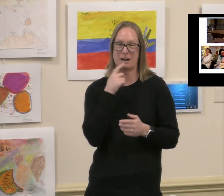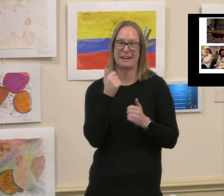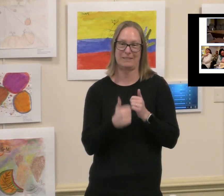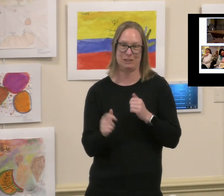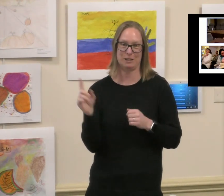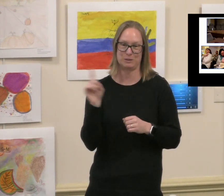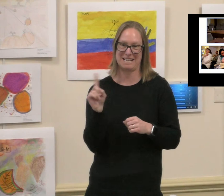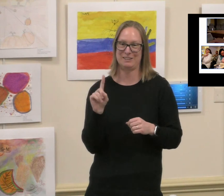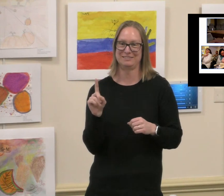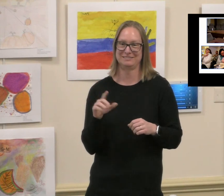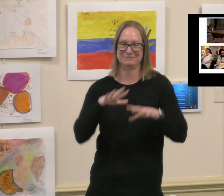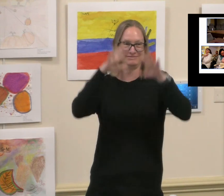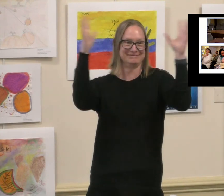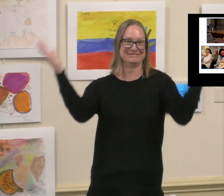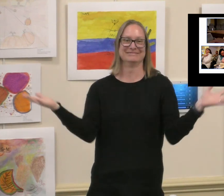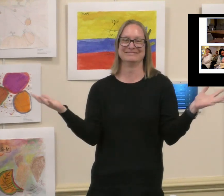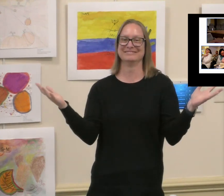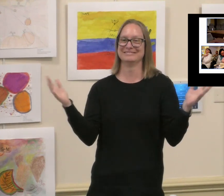The truth is we are everywhere.